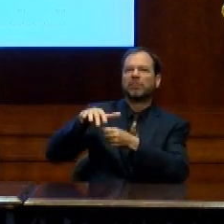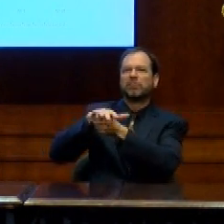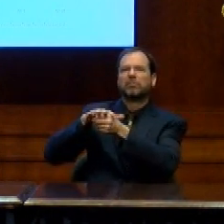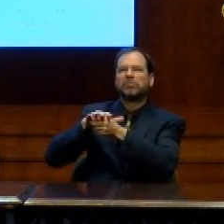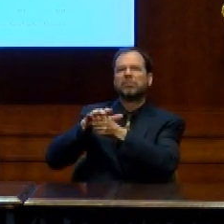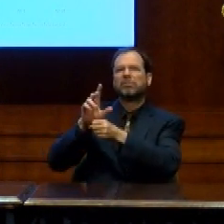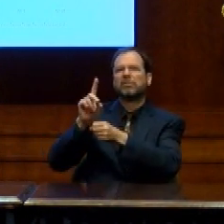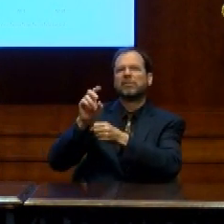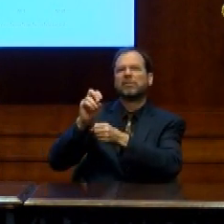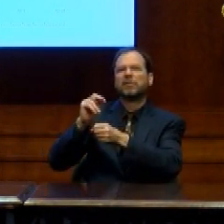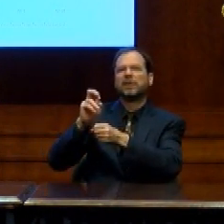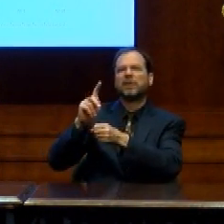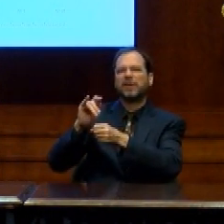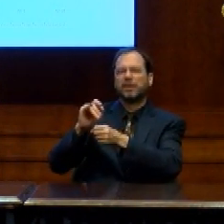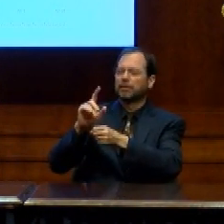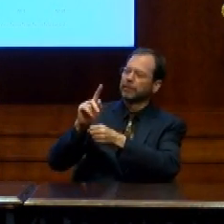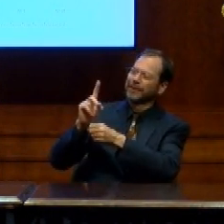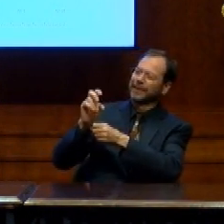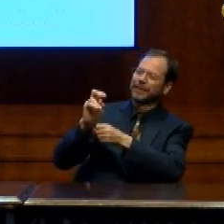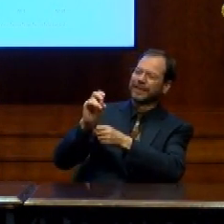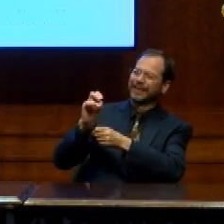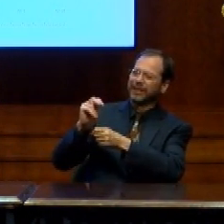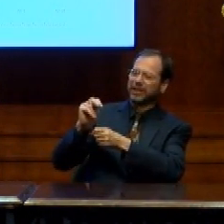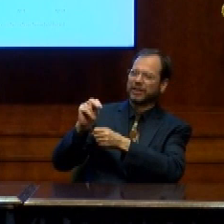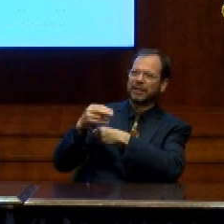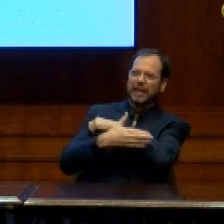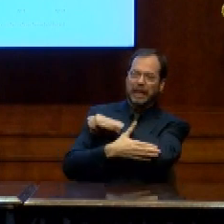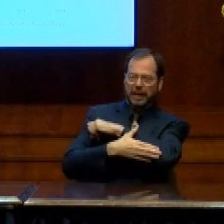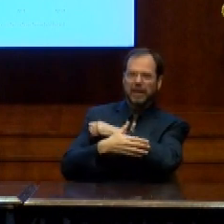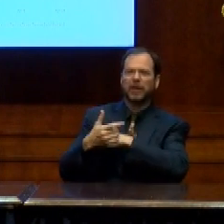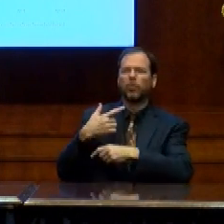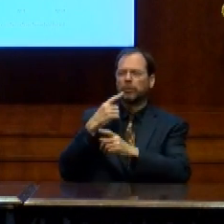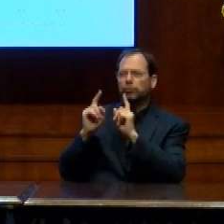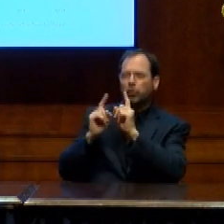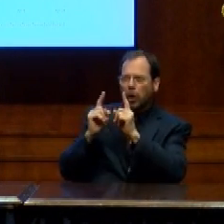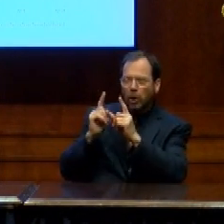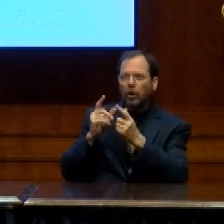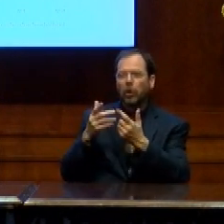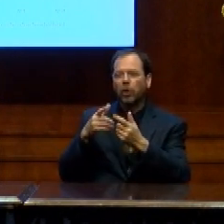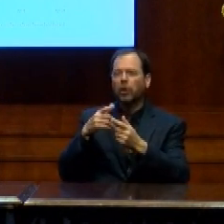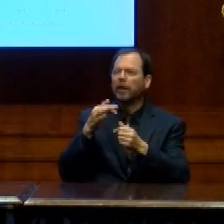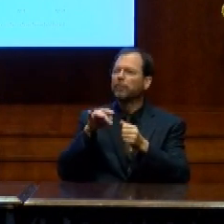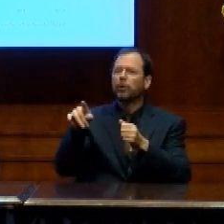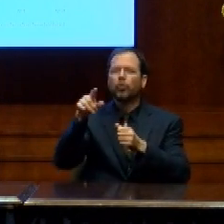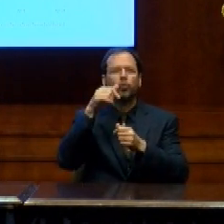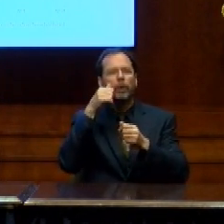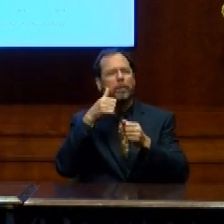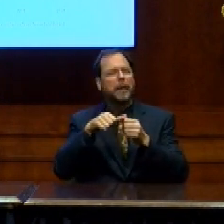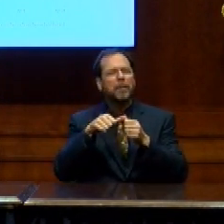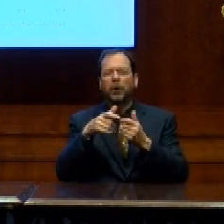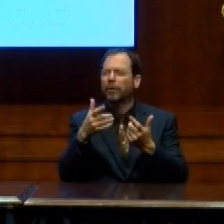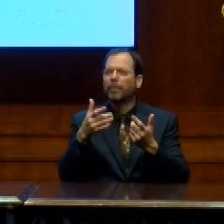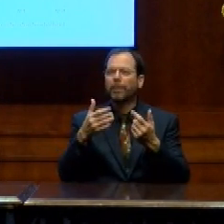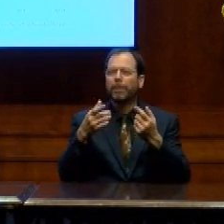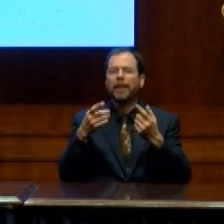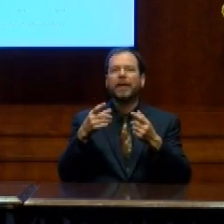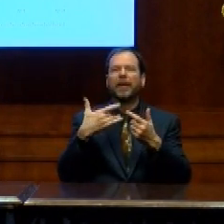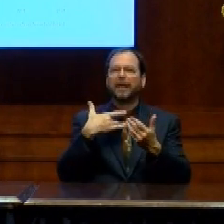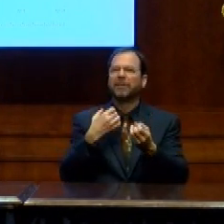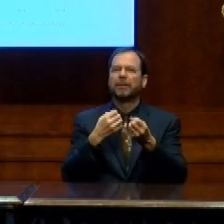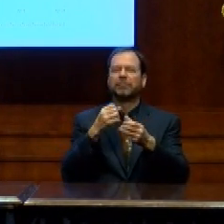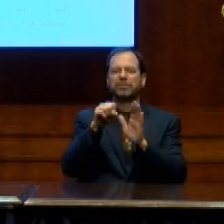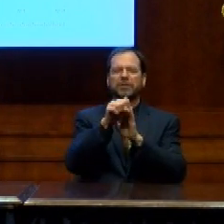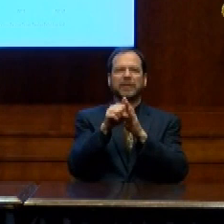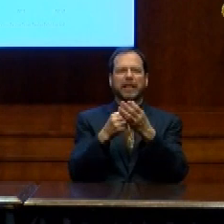today, and we talked about what was going on in Denton County. And you know, we talked about, if you can recall, there was this state-supported